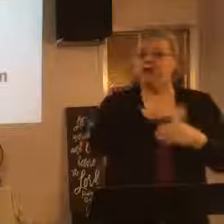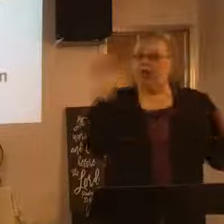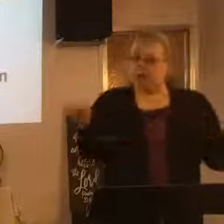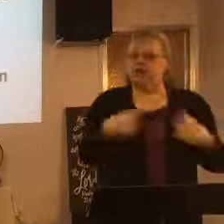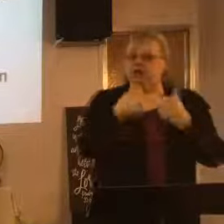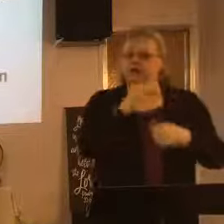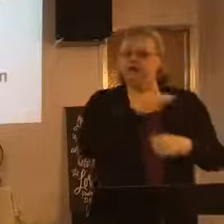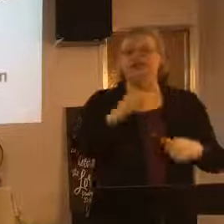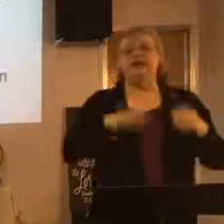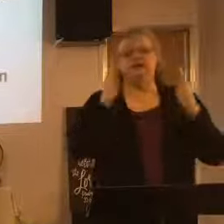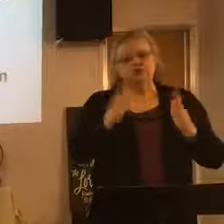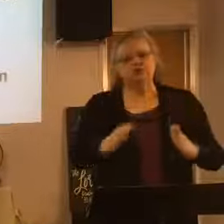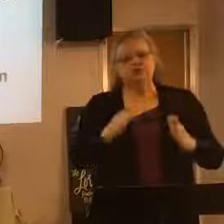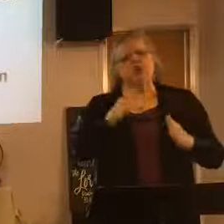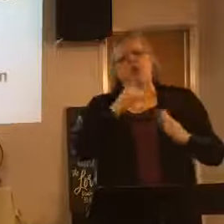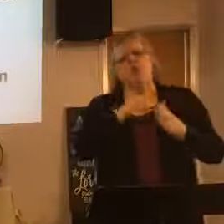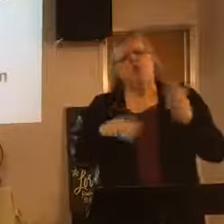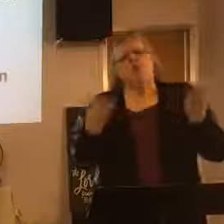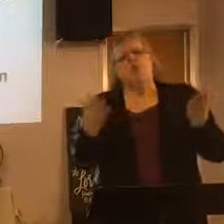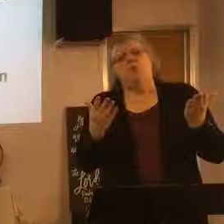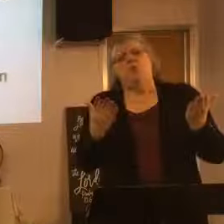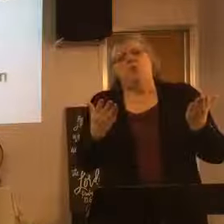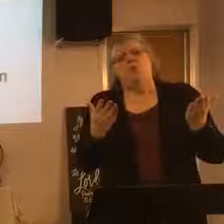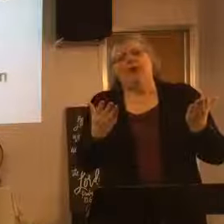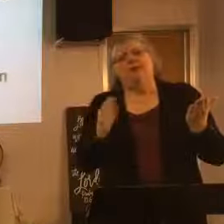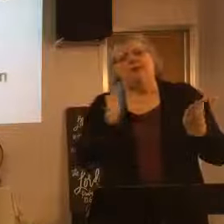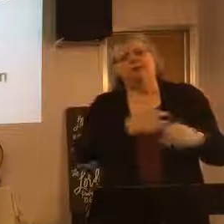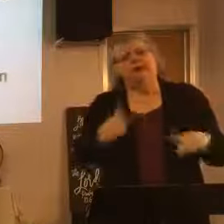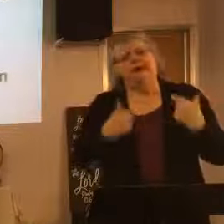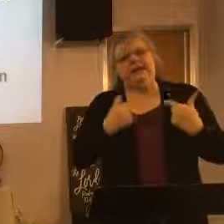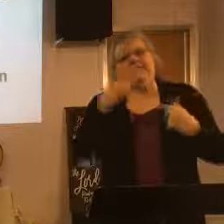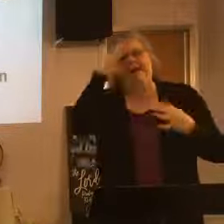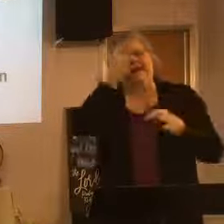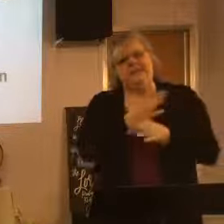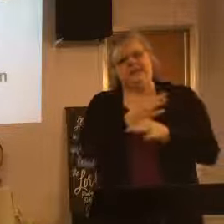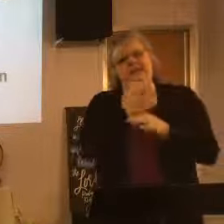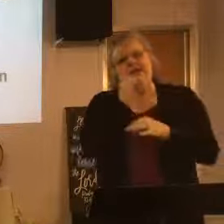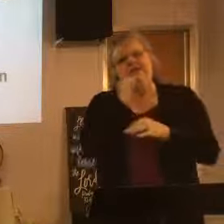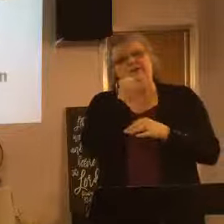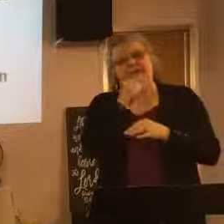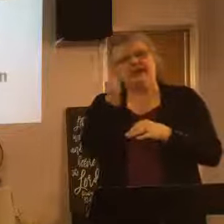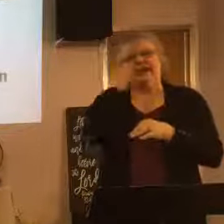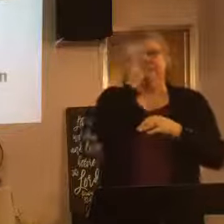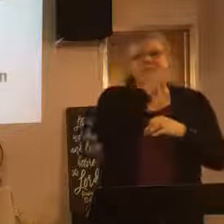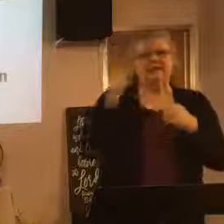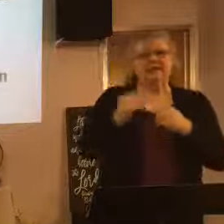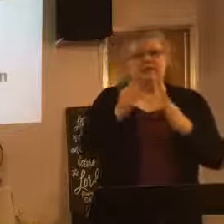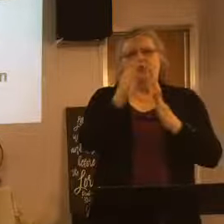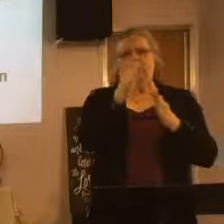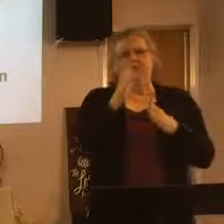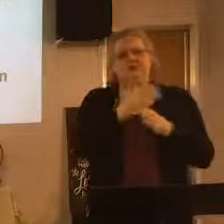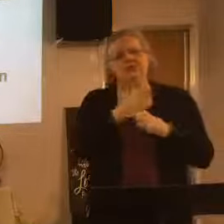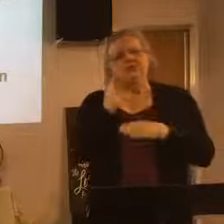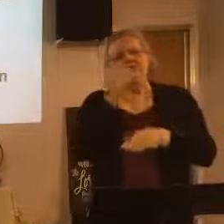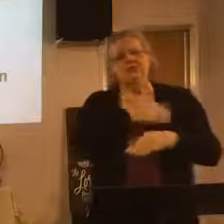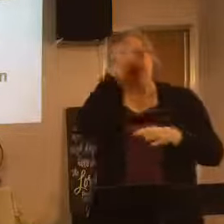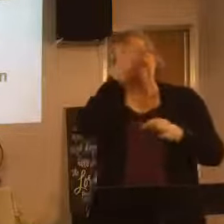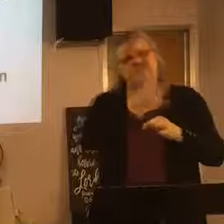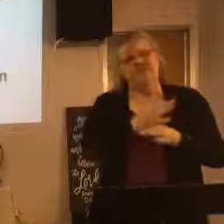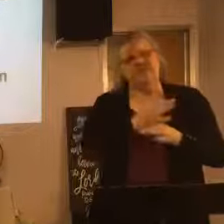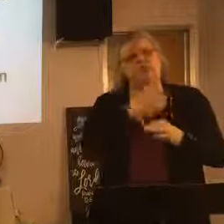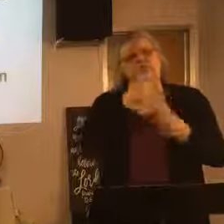as Christians. What is it, as we live by faith and seek ways to share our faith,